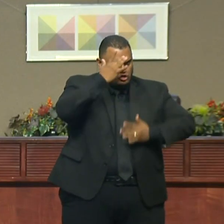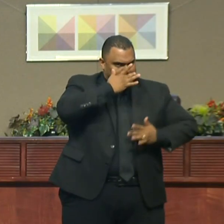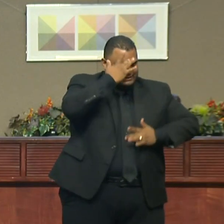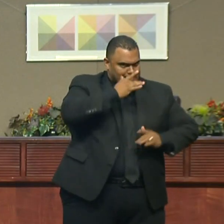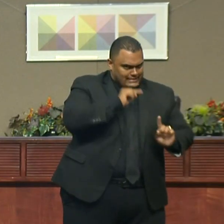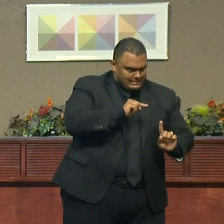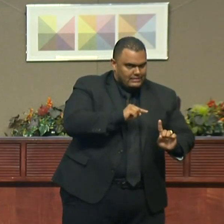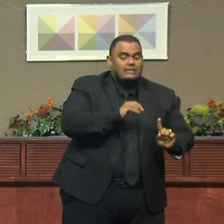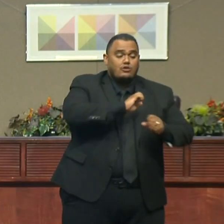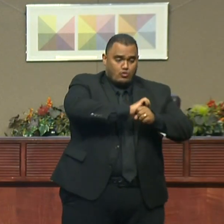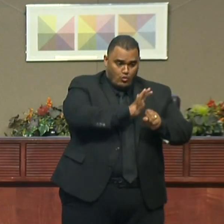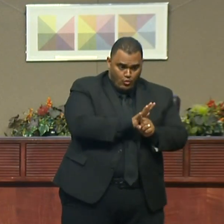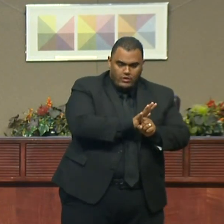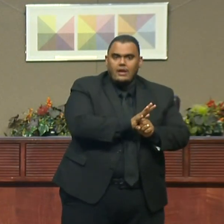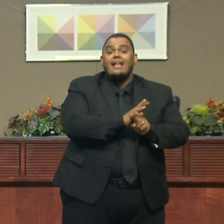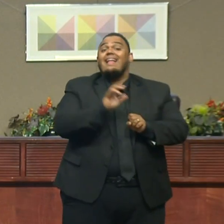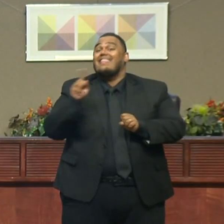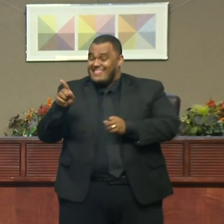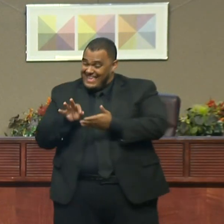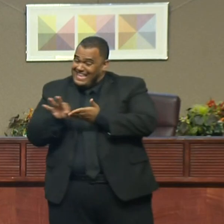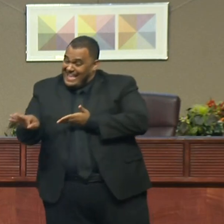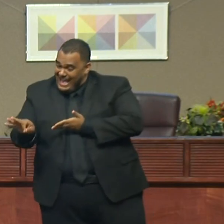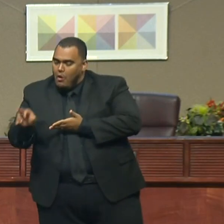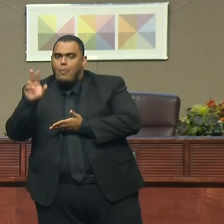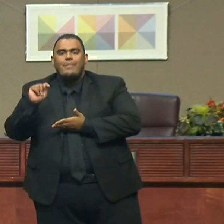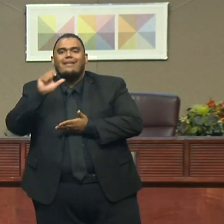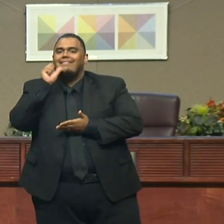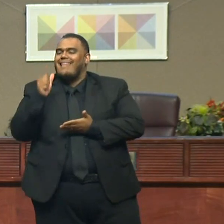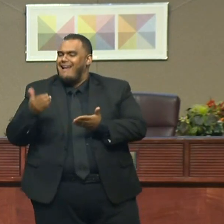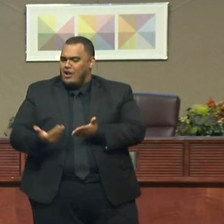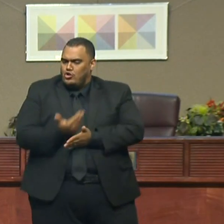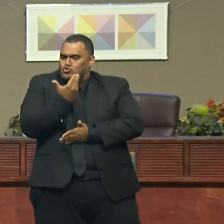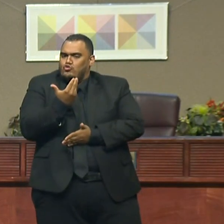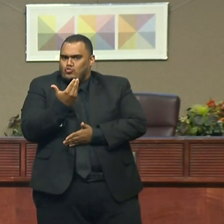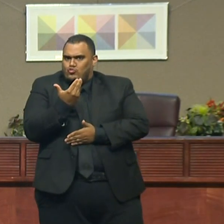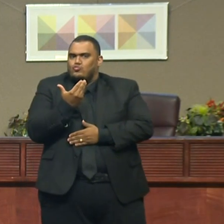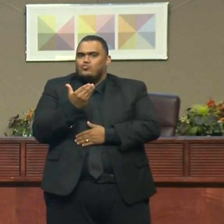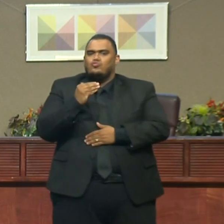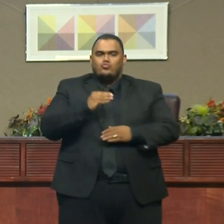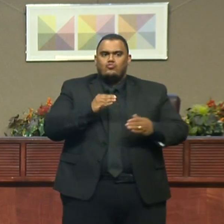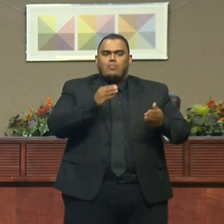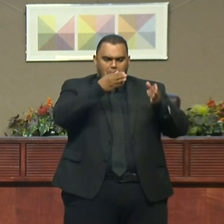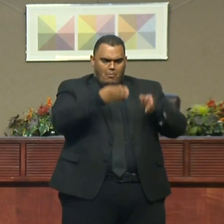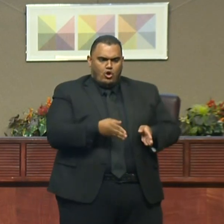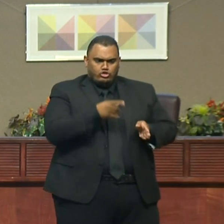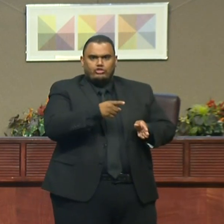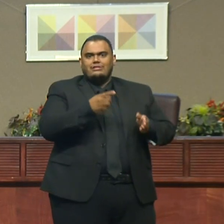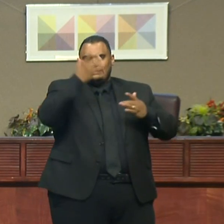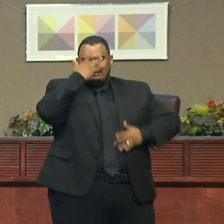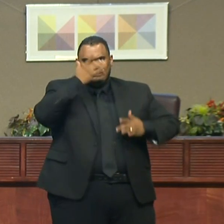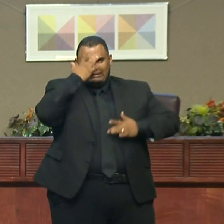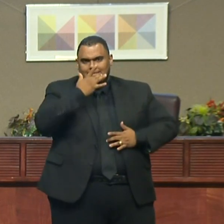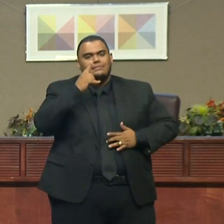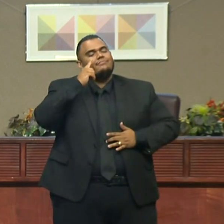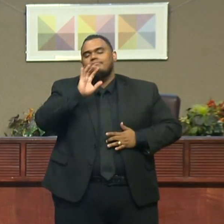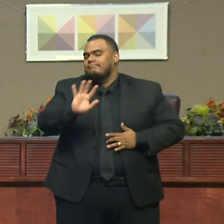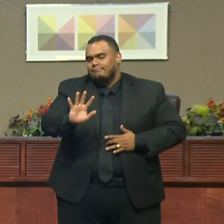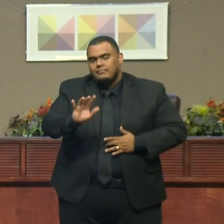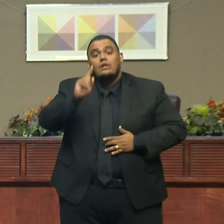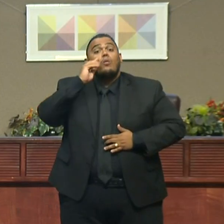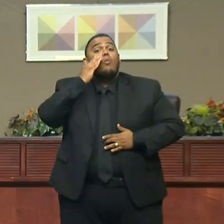They count, but they don't count as a new case as it's not an active infection. So with that, my apologies